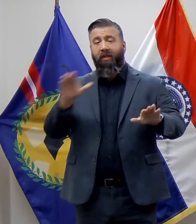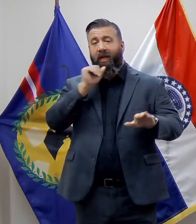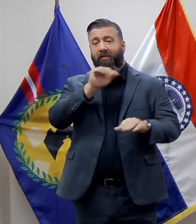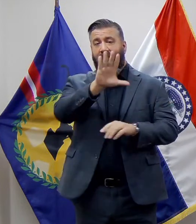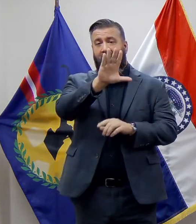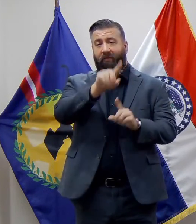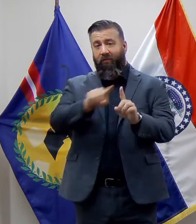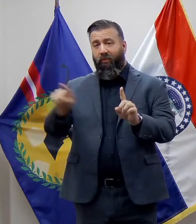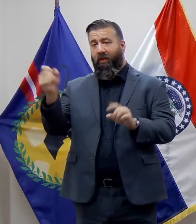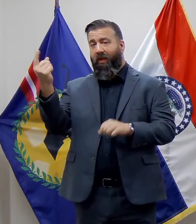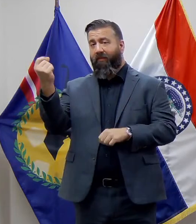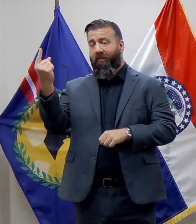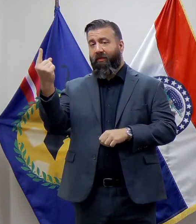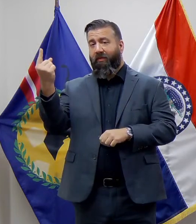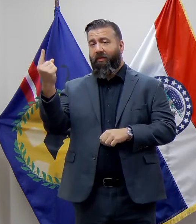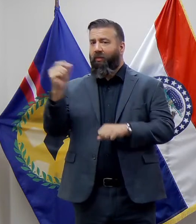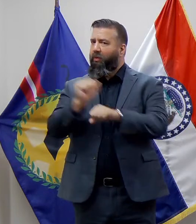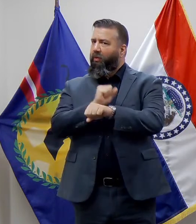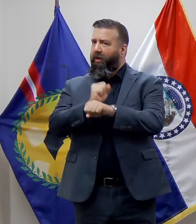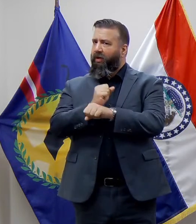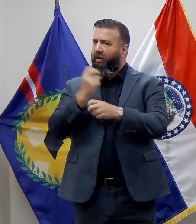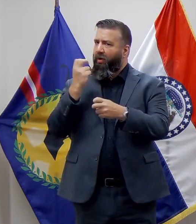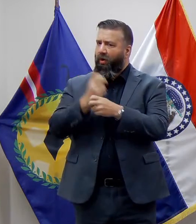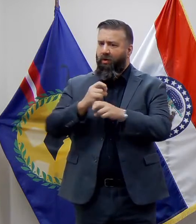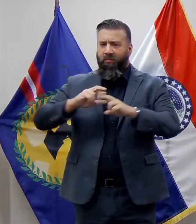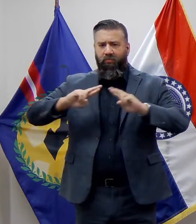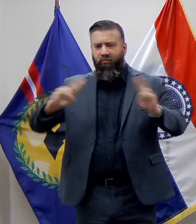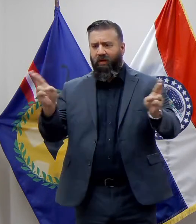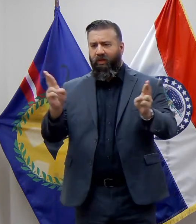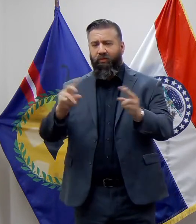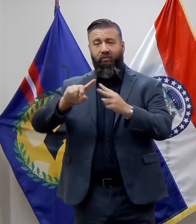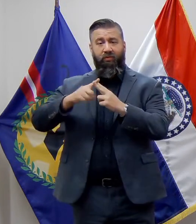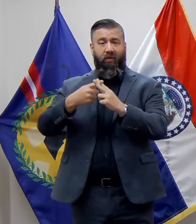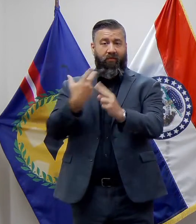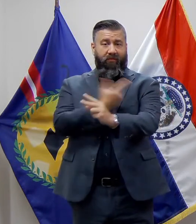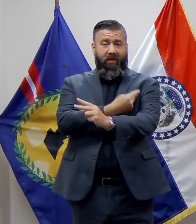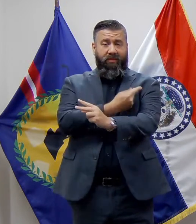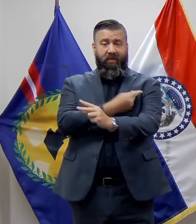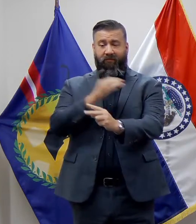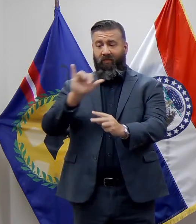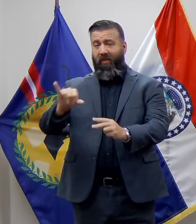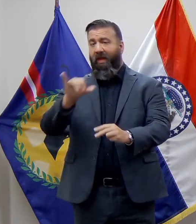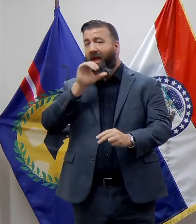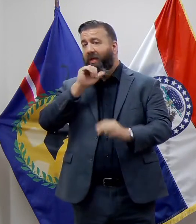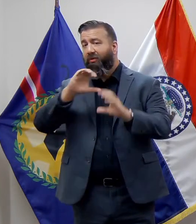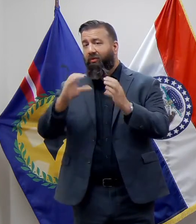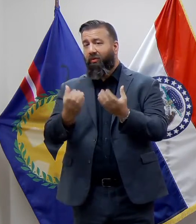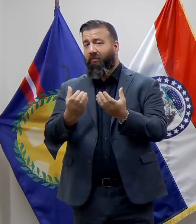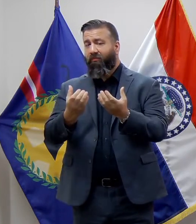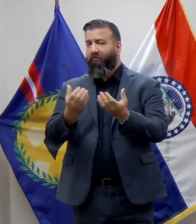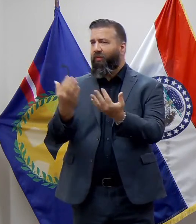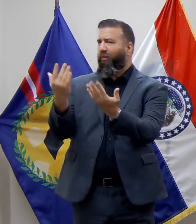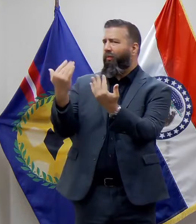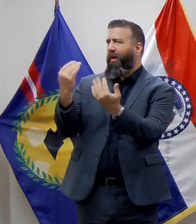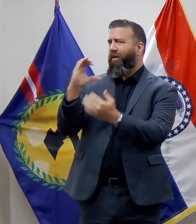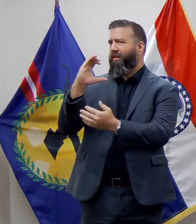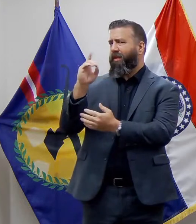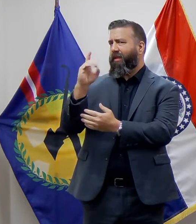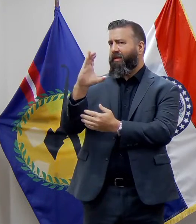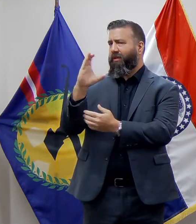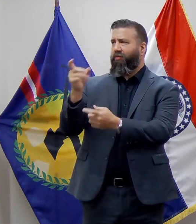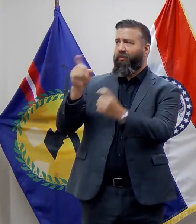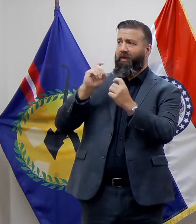11. And we're working hard to be ready to start vaccinations in that age group as soon as the CDC gives us permission to do